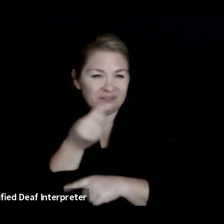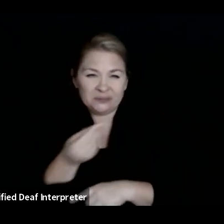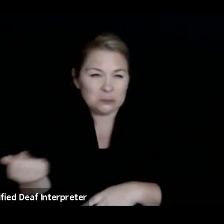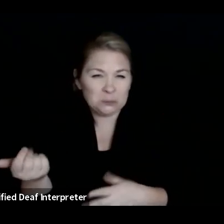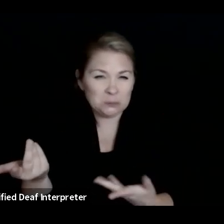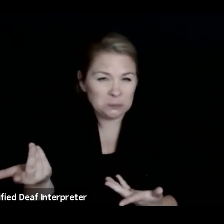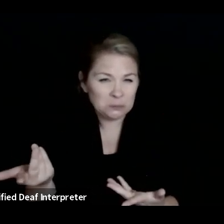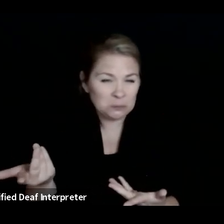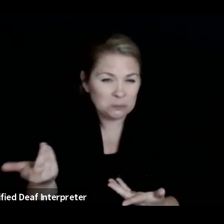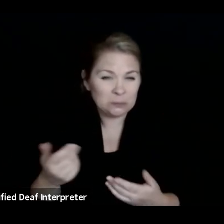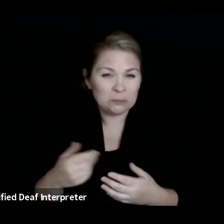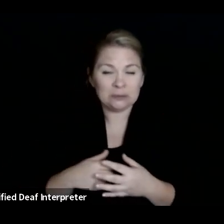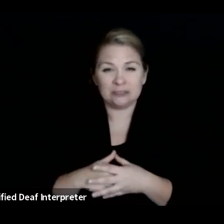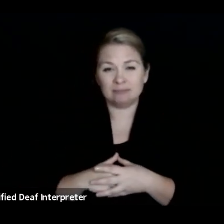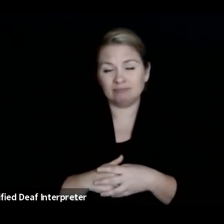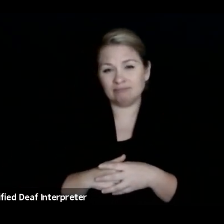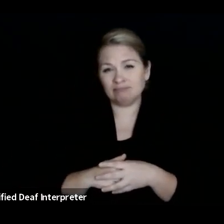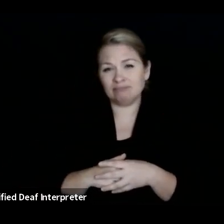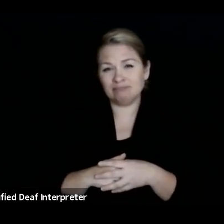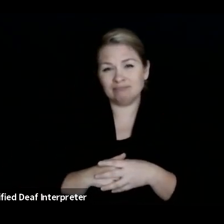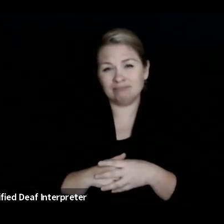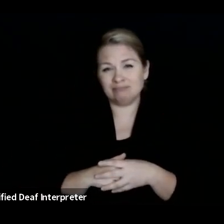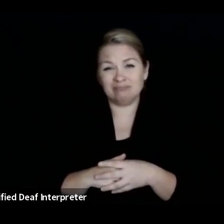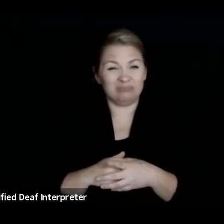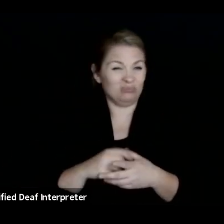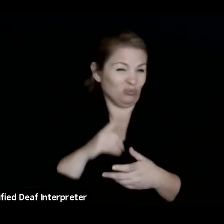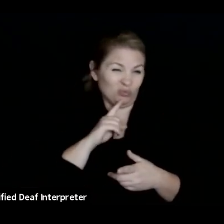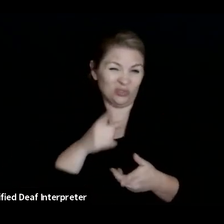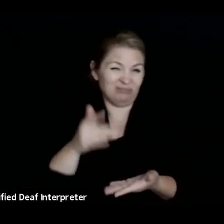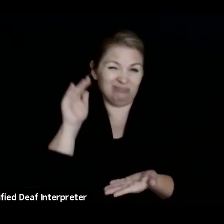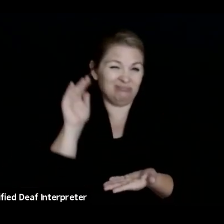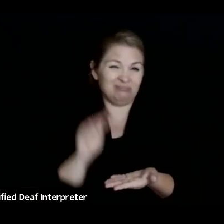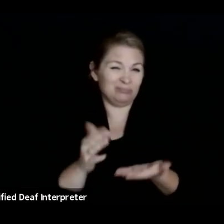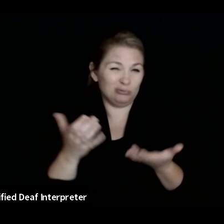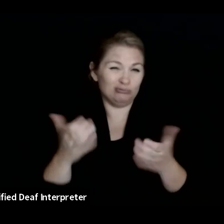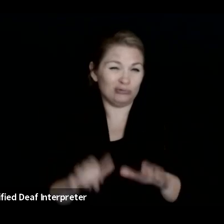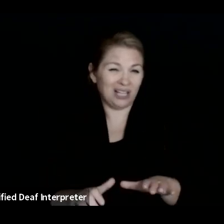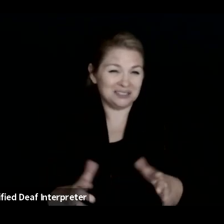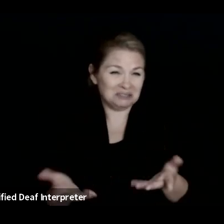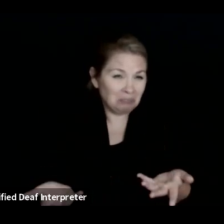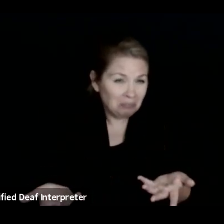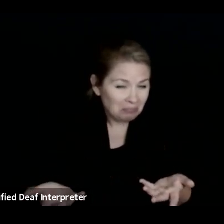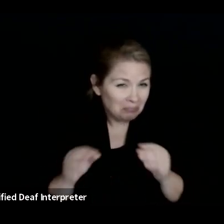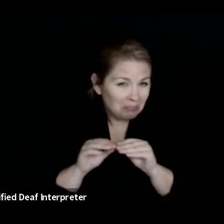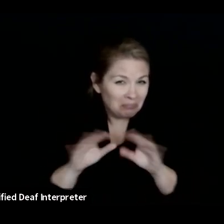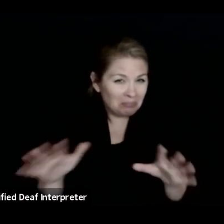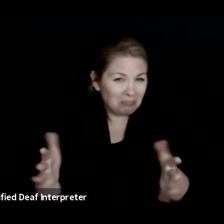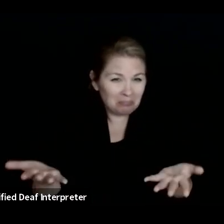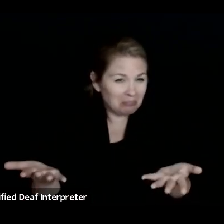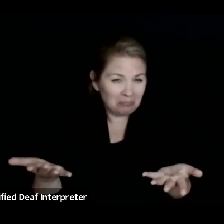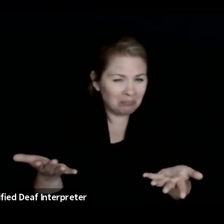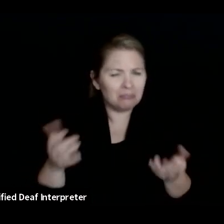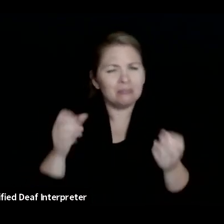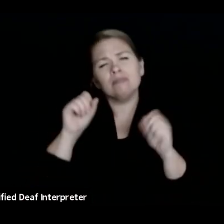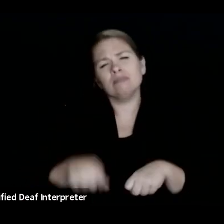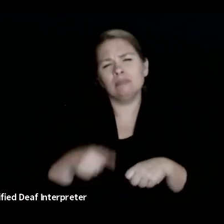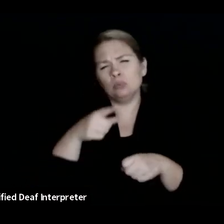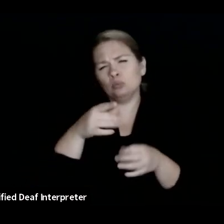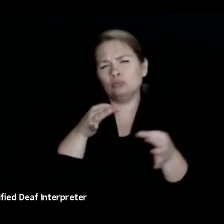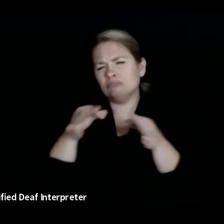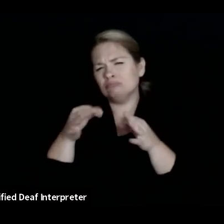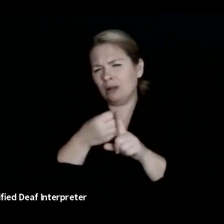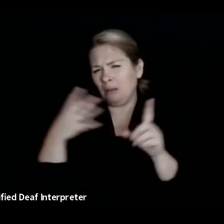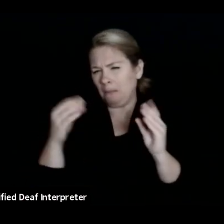and what else you can tell us about their contagiousness and, how the virus interacts with people in that age group.